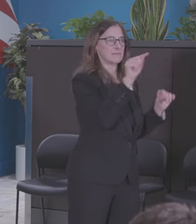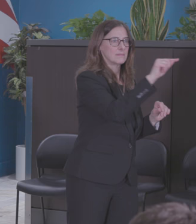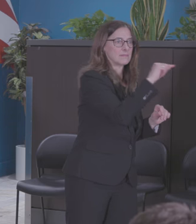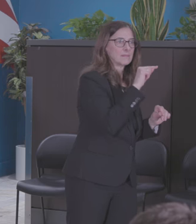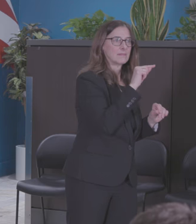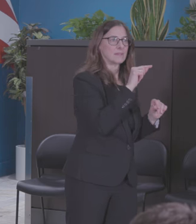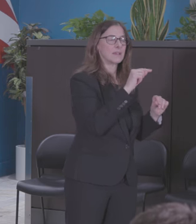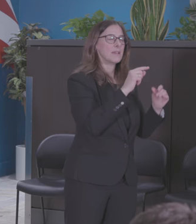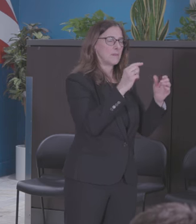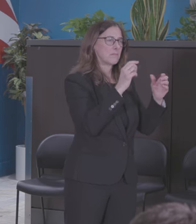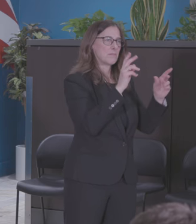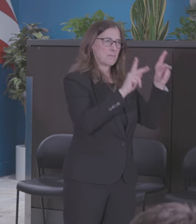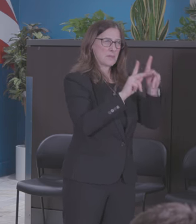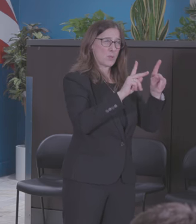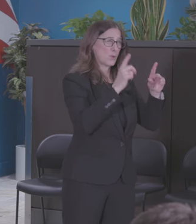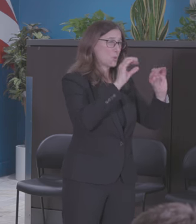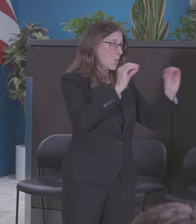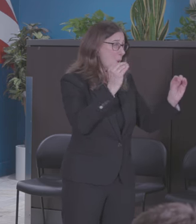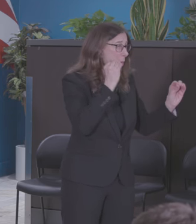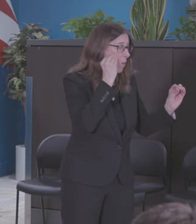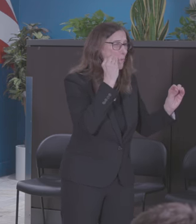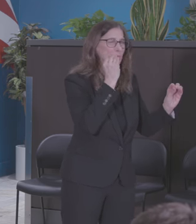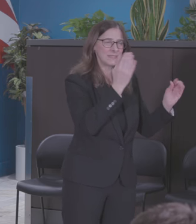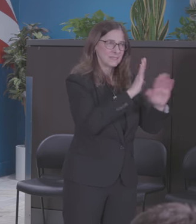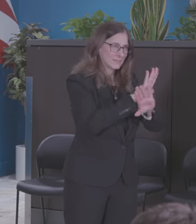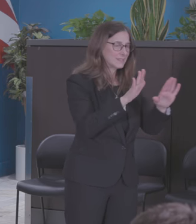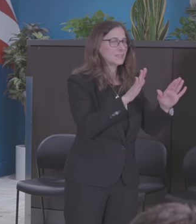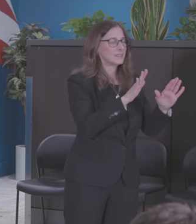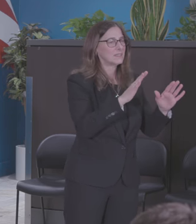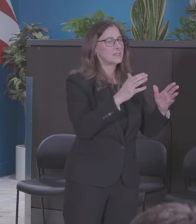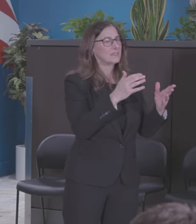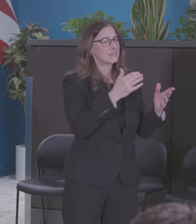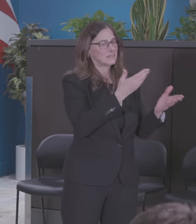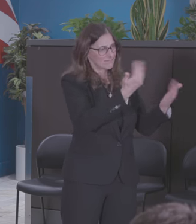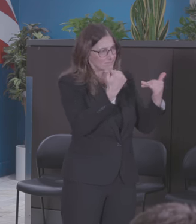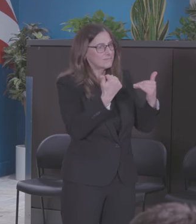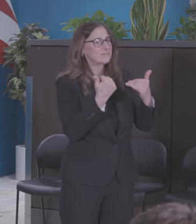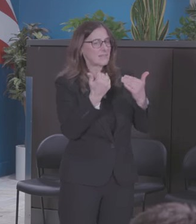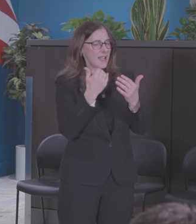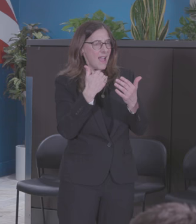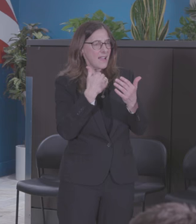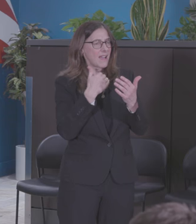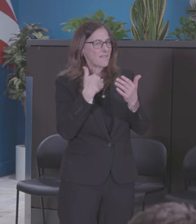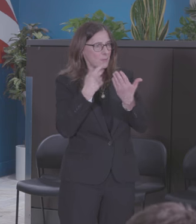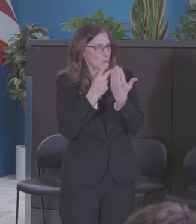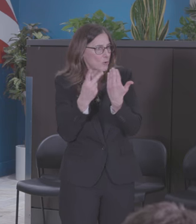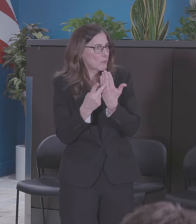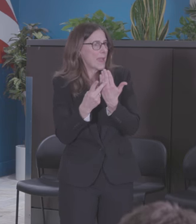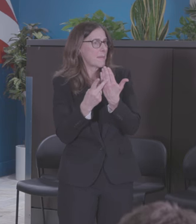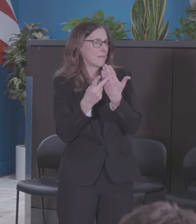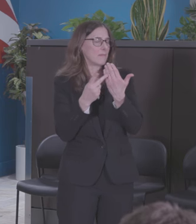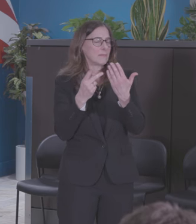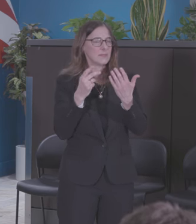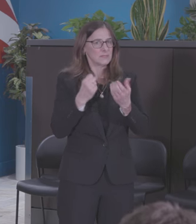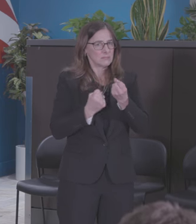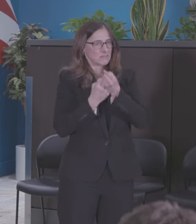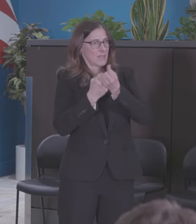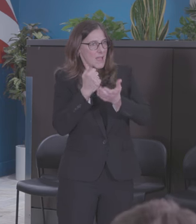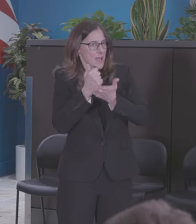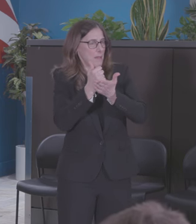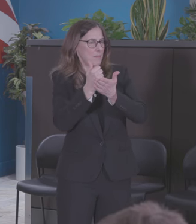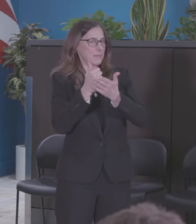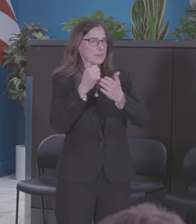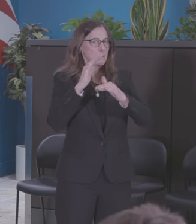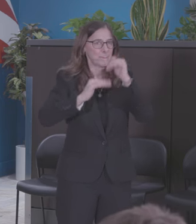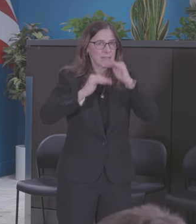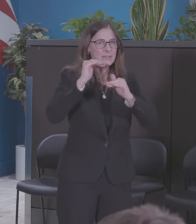community members off the street with specific vouchers or with programs that are allowing us to create, build, and wrap